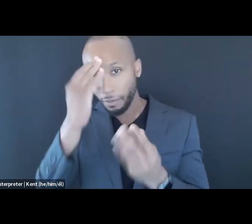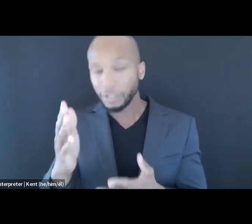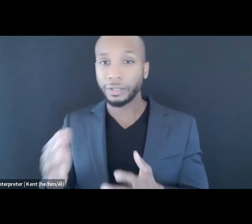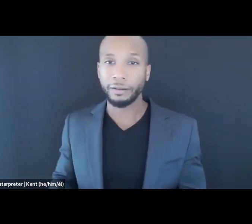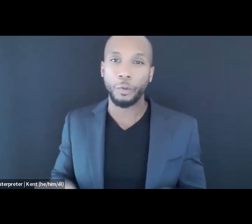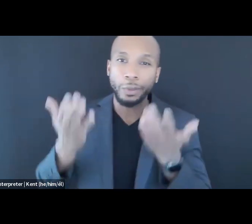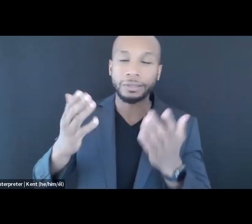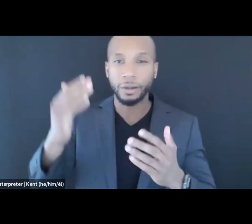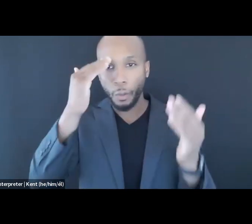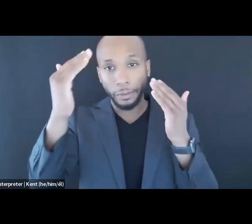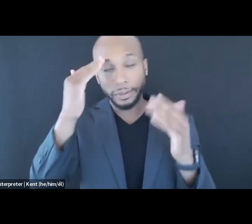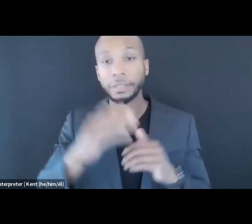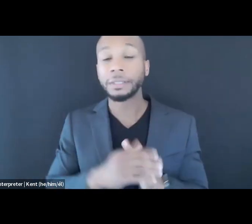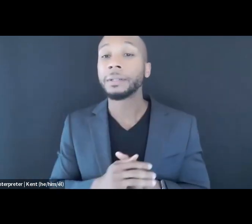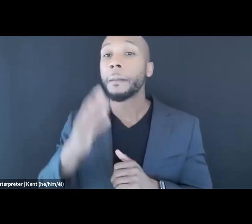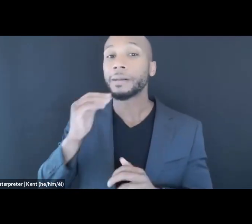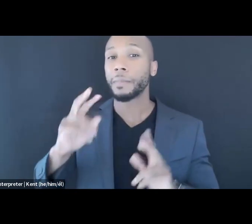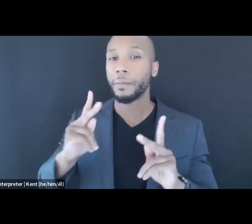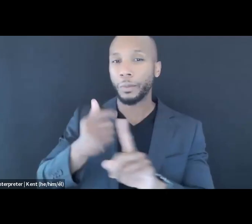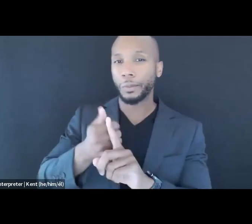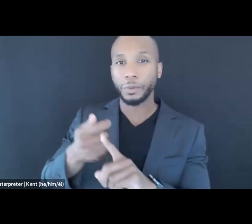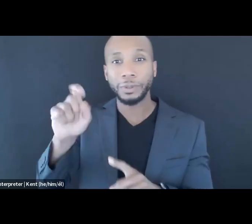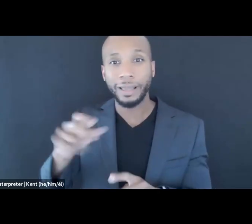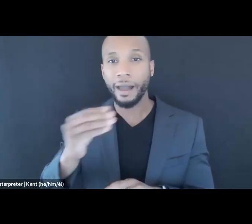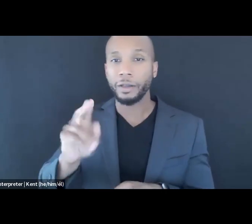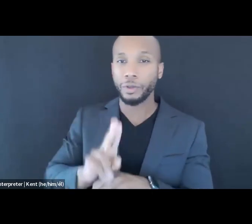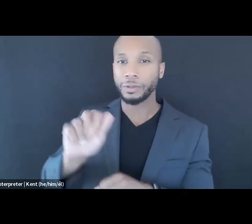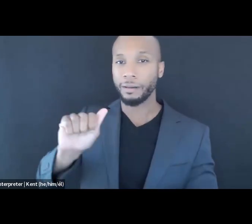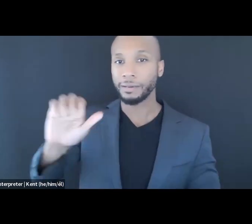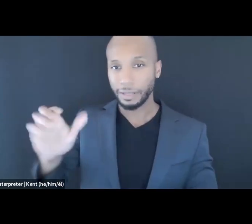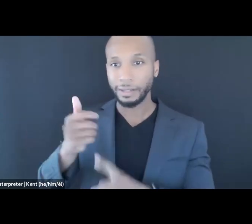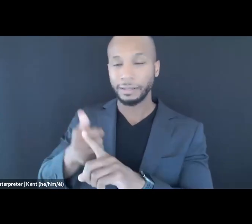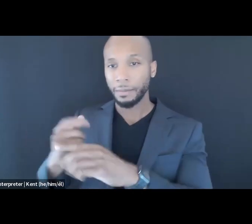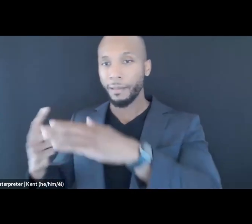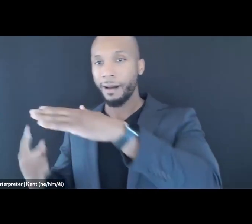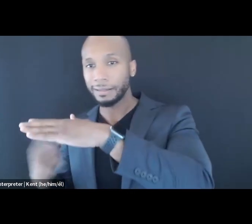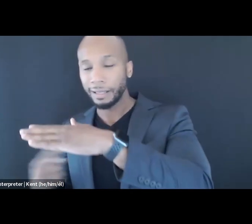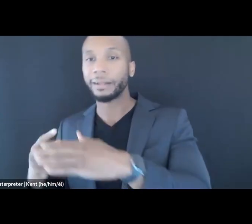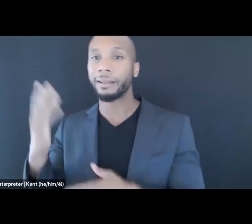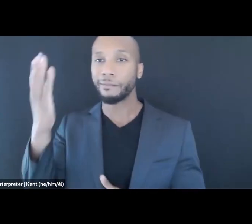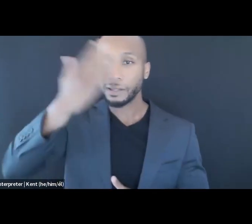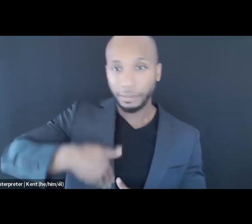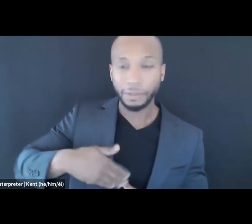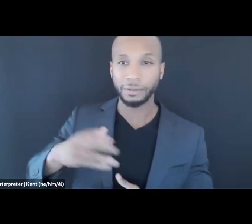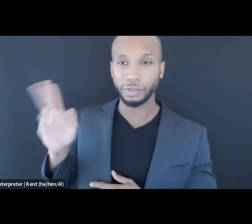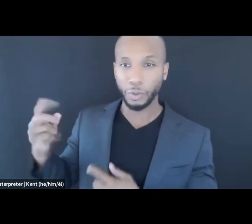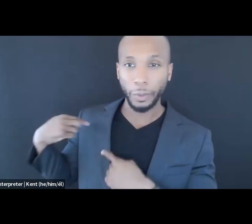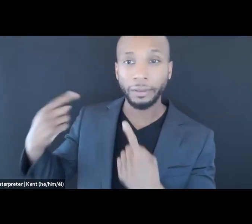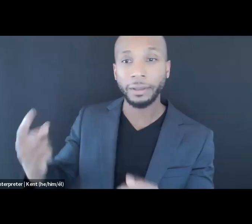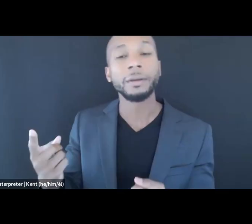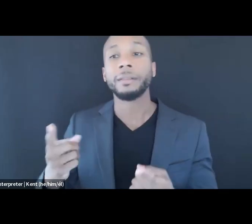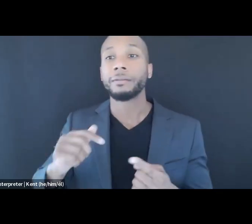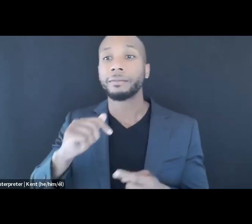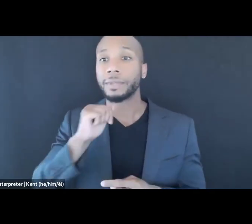awareness. So, and because people who need and use AAC have been so isolated and invisible historically, there